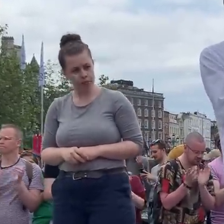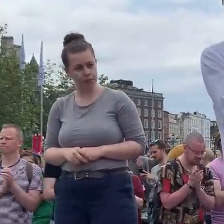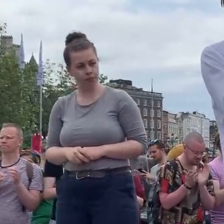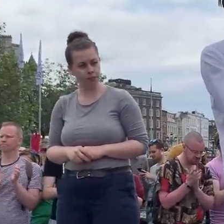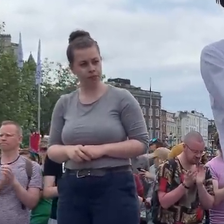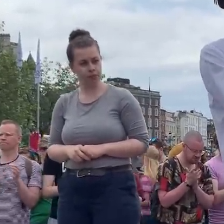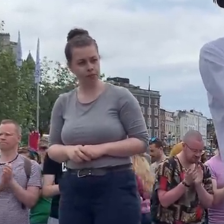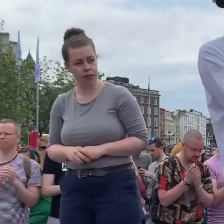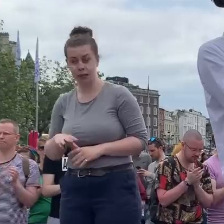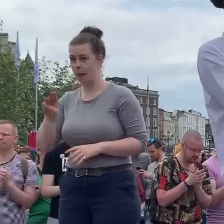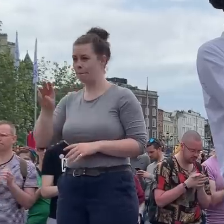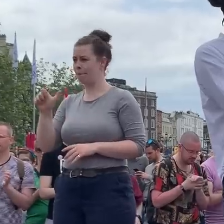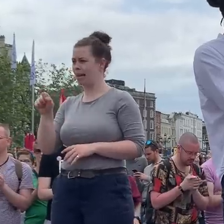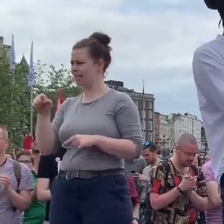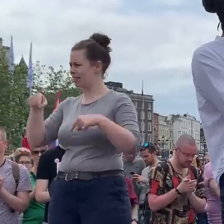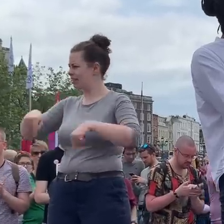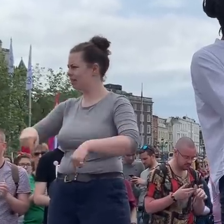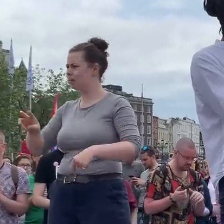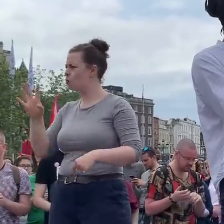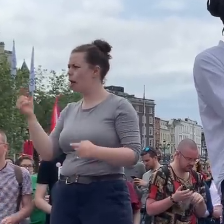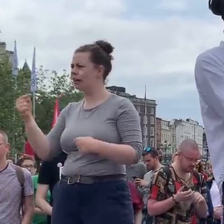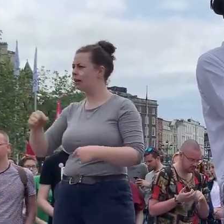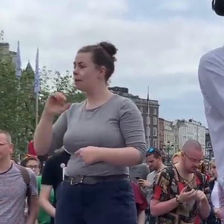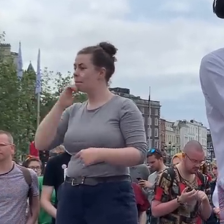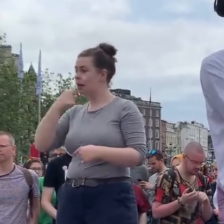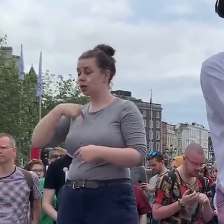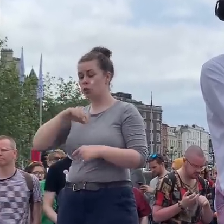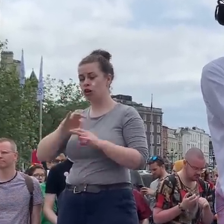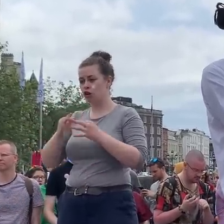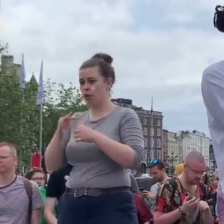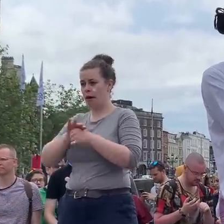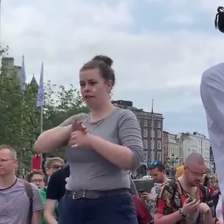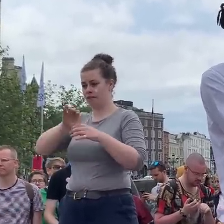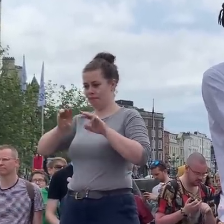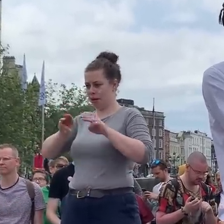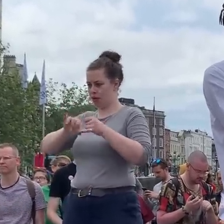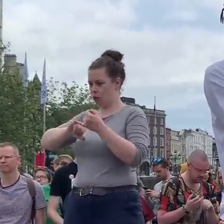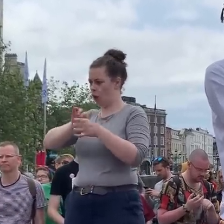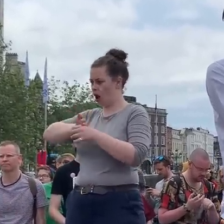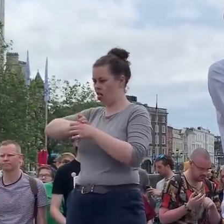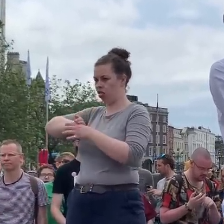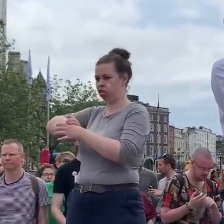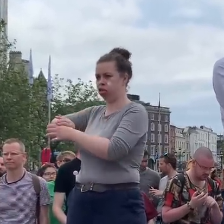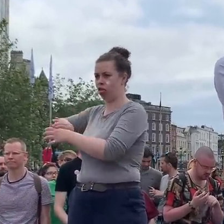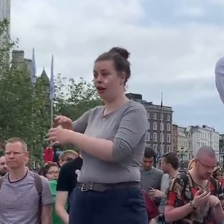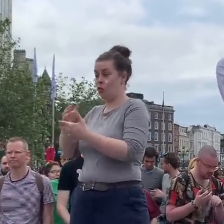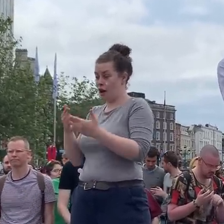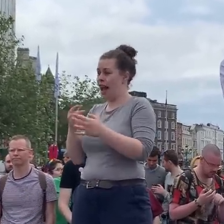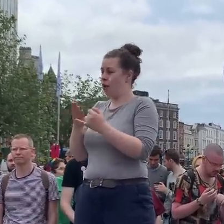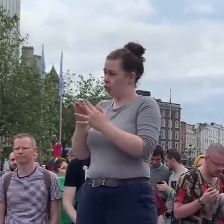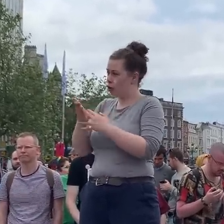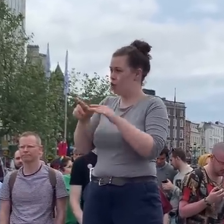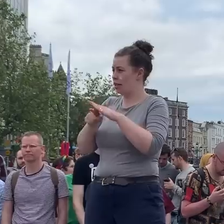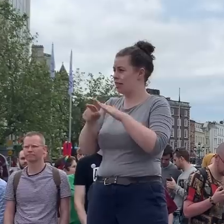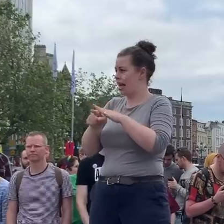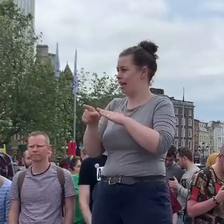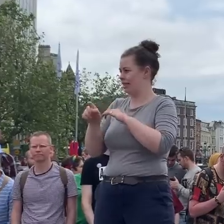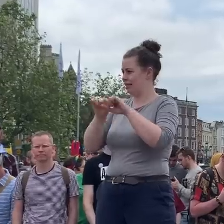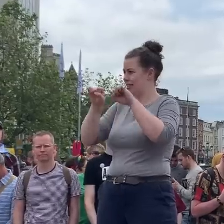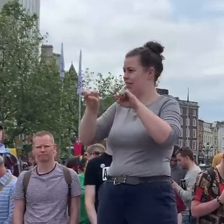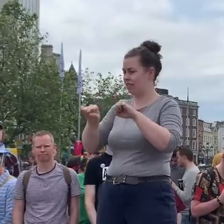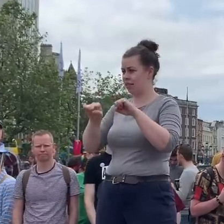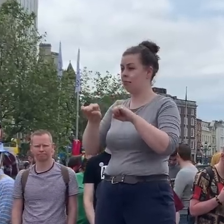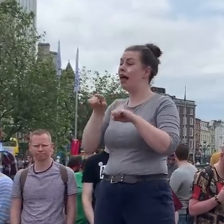So Massa is here today because it's a group formed by marginalized people who have been or are going through the asylum system, and Pride was started